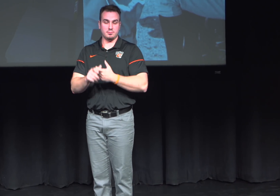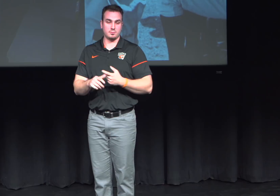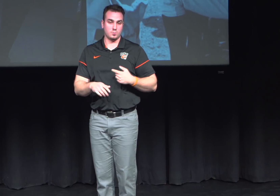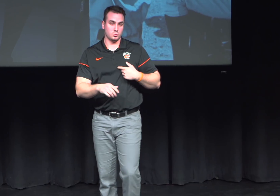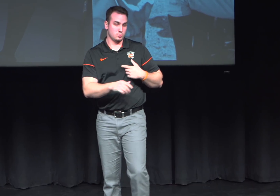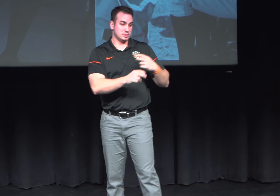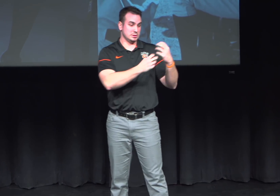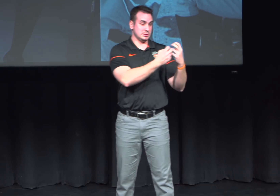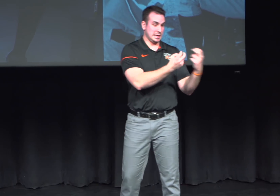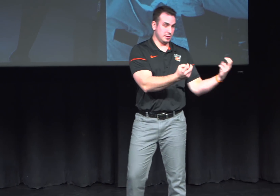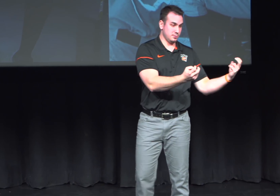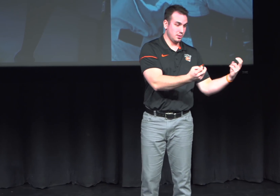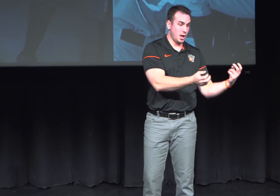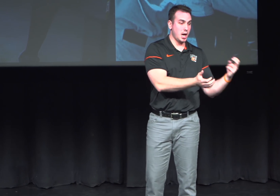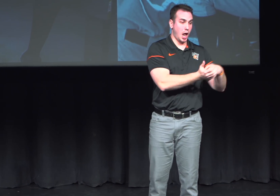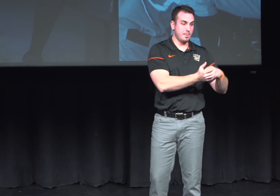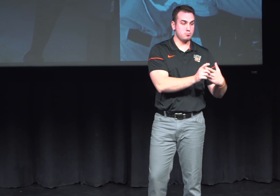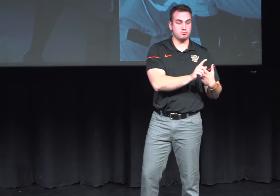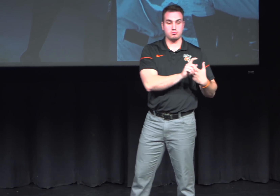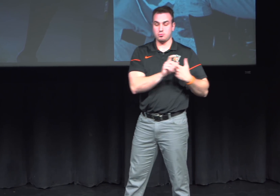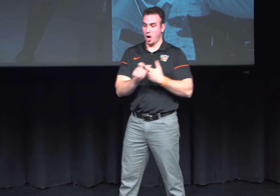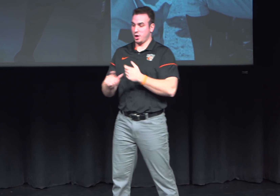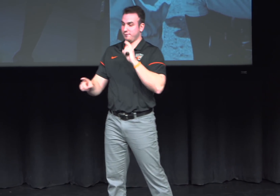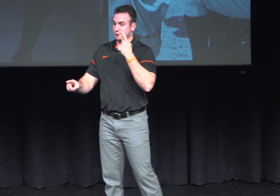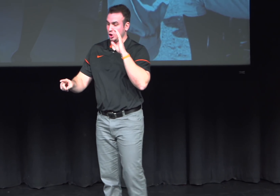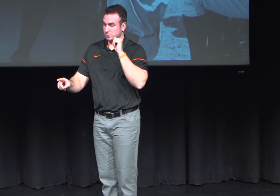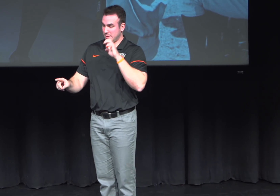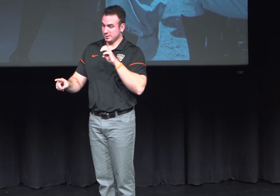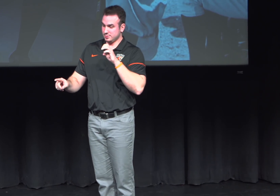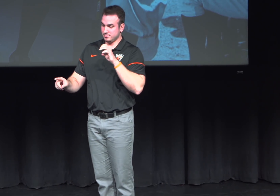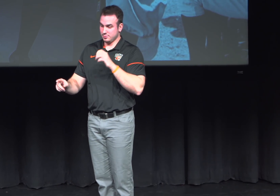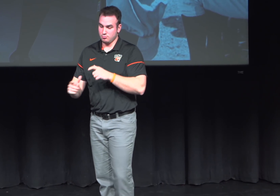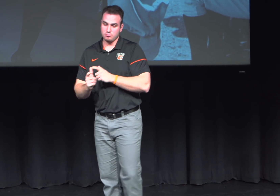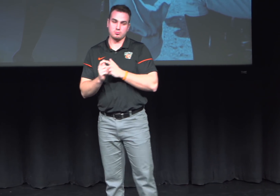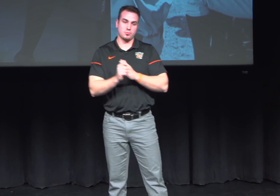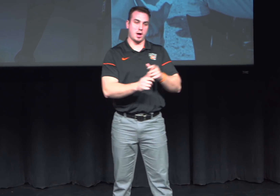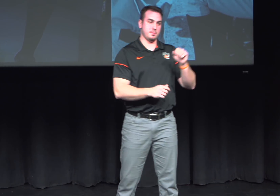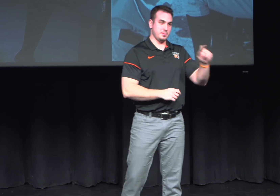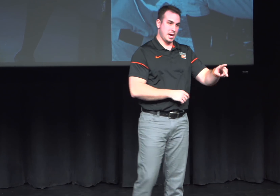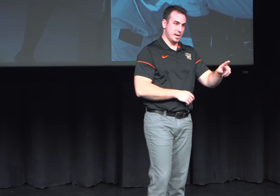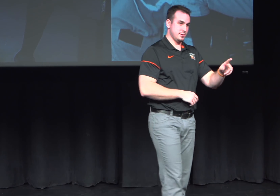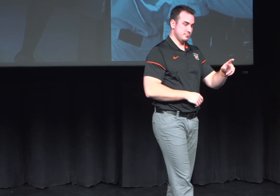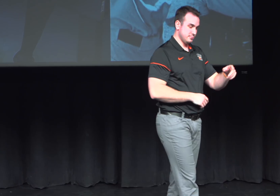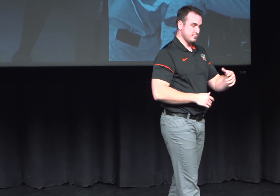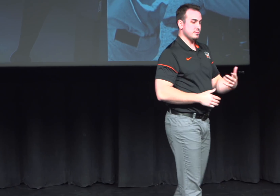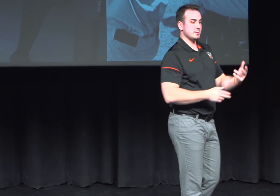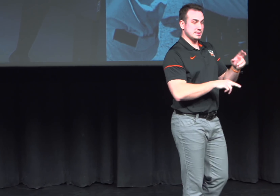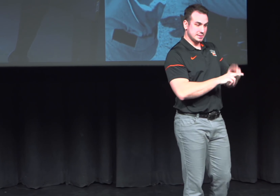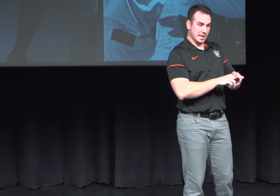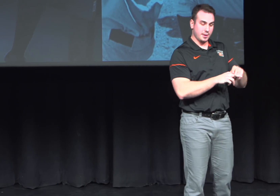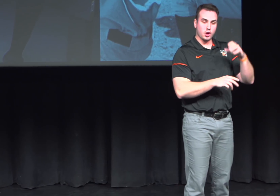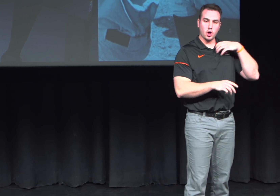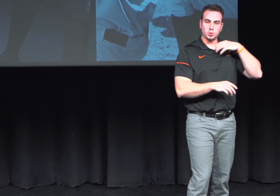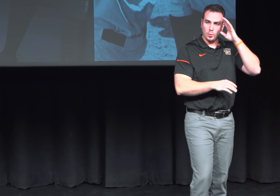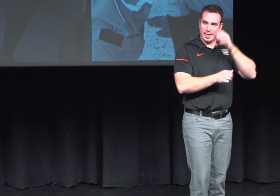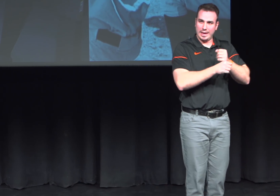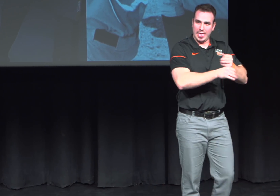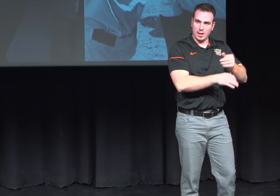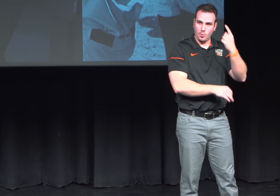started running for first base, and then we'd run, and then we'd come back and sit on the bench again. And the coach would